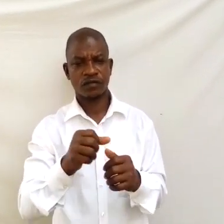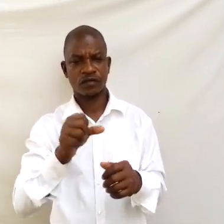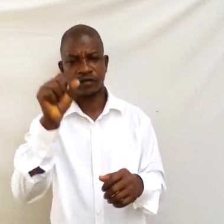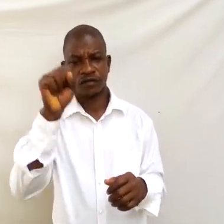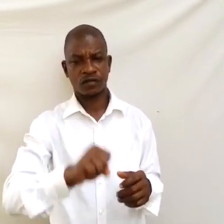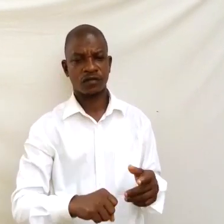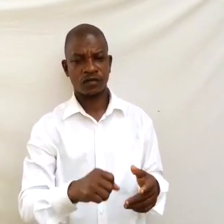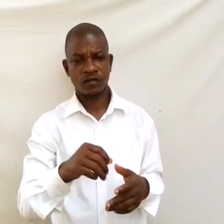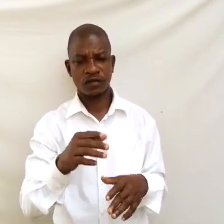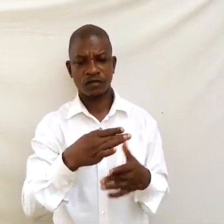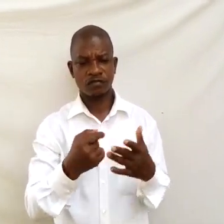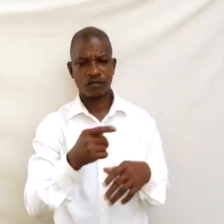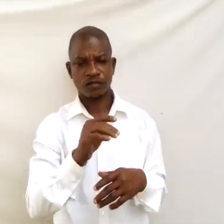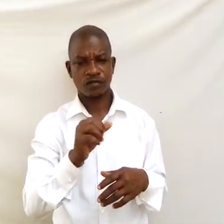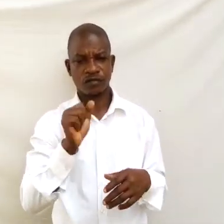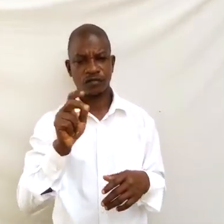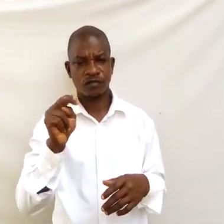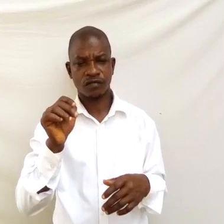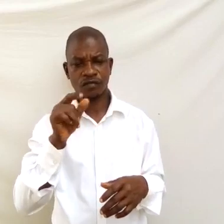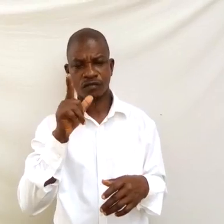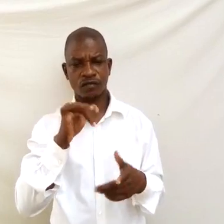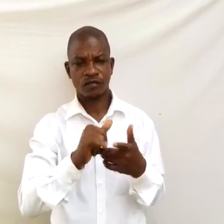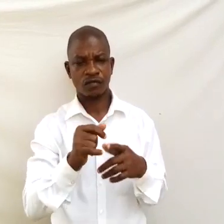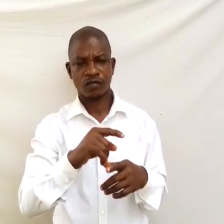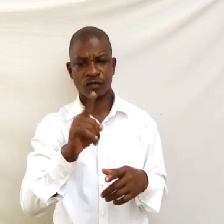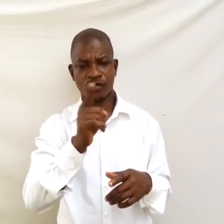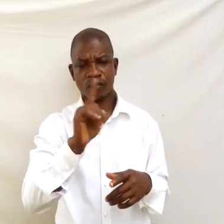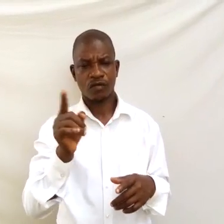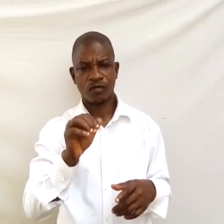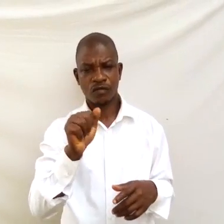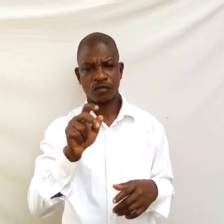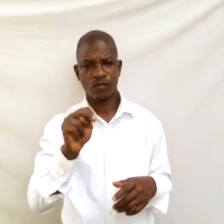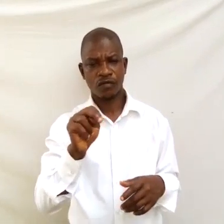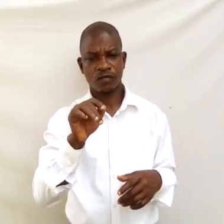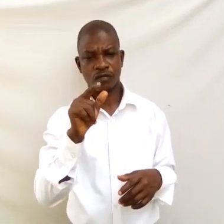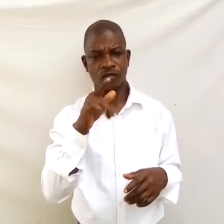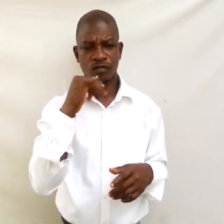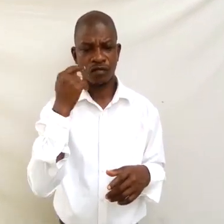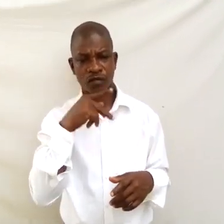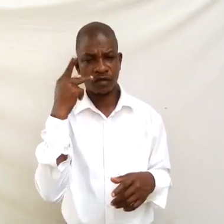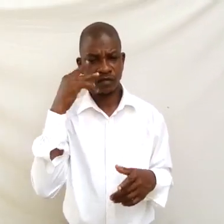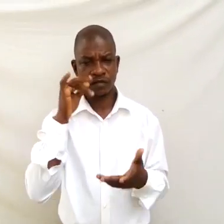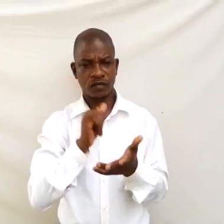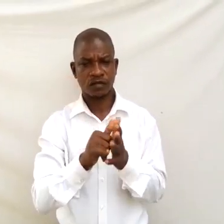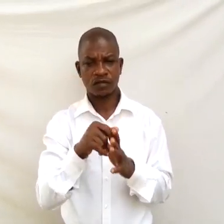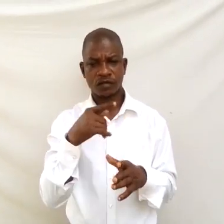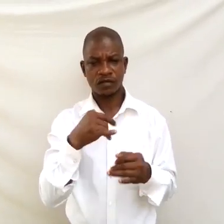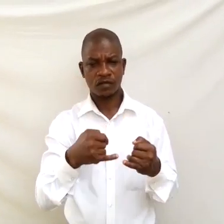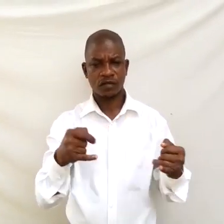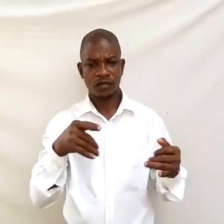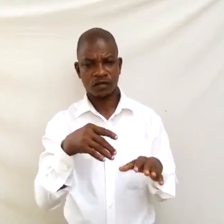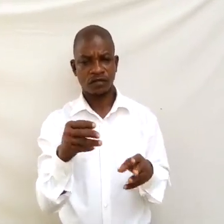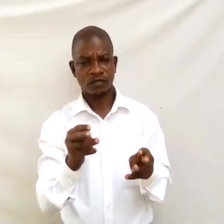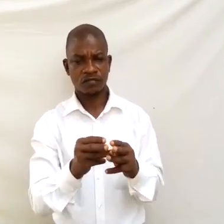Based on alternate angles or Z angle, we can see that the line makes angle 30 degrees to the